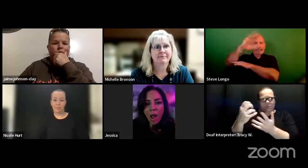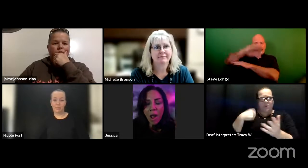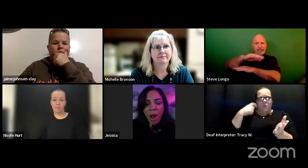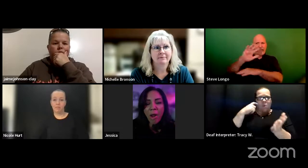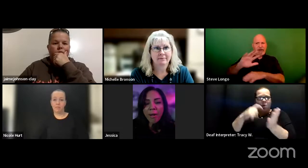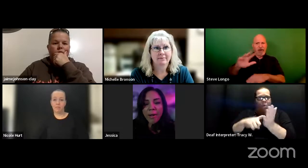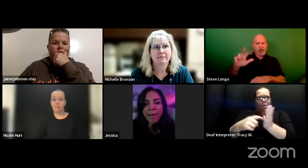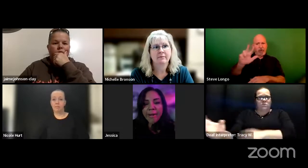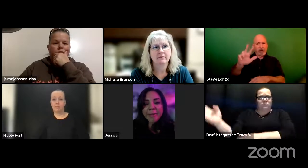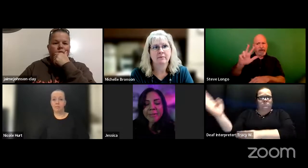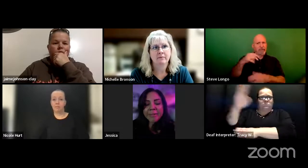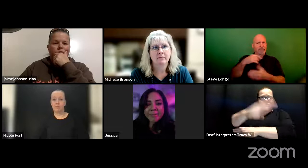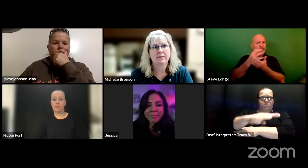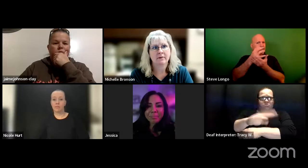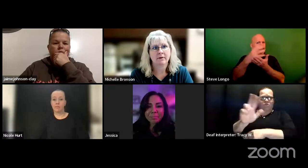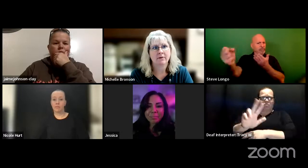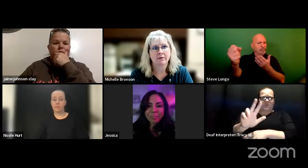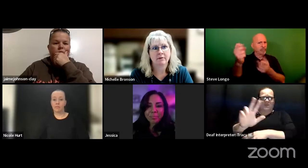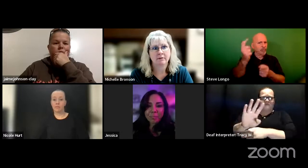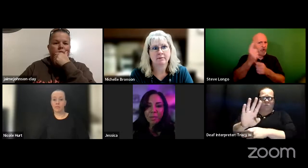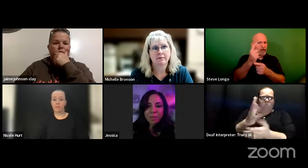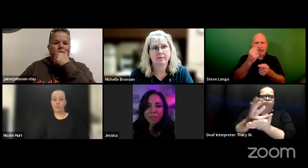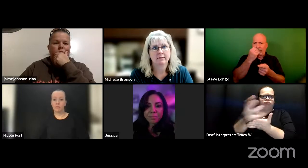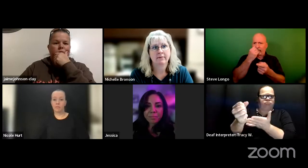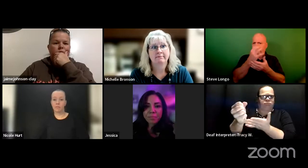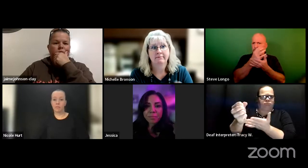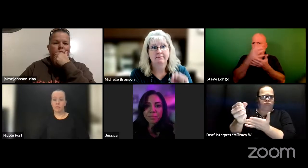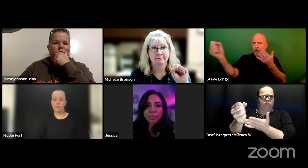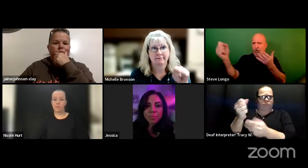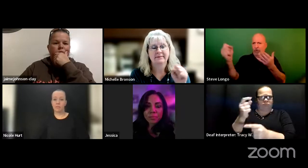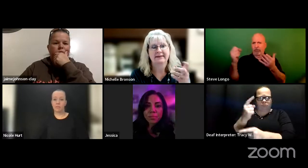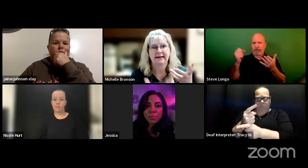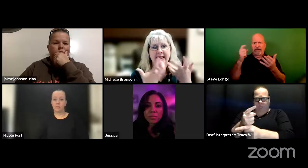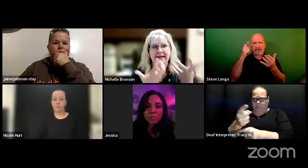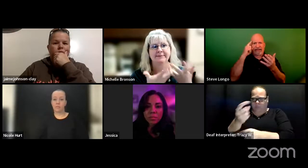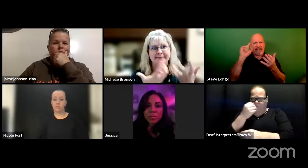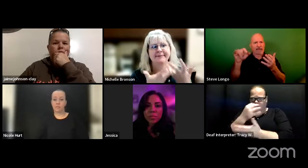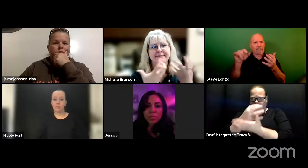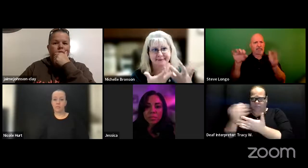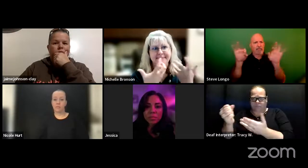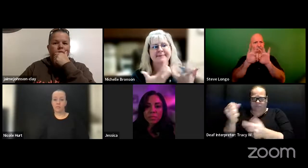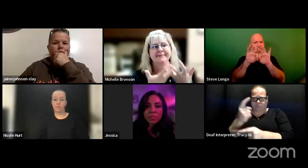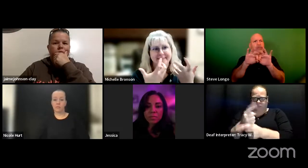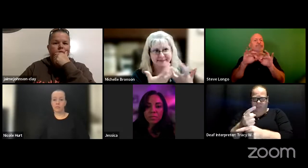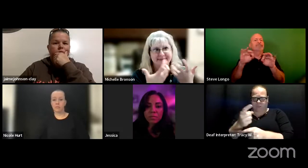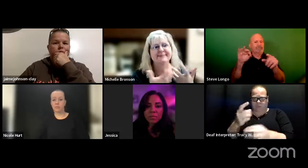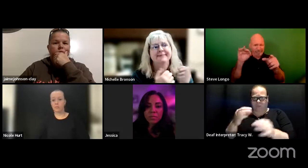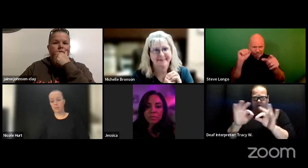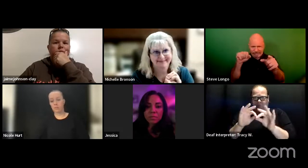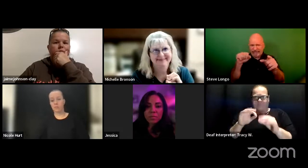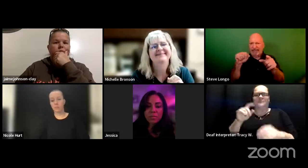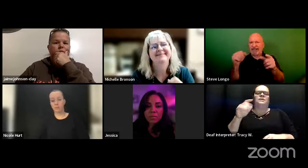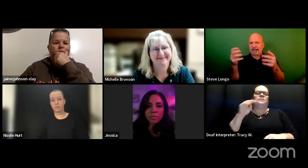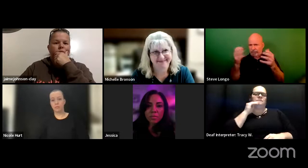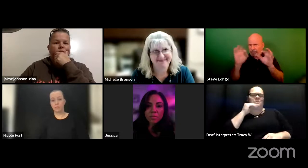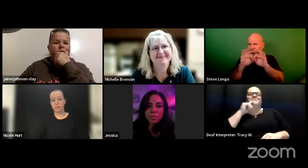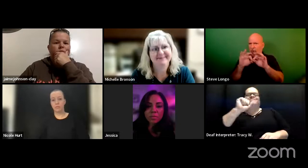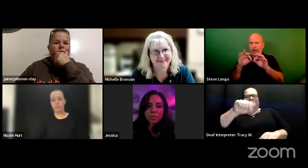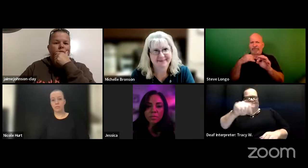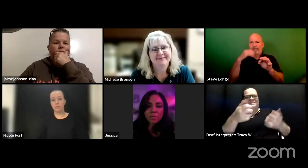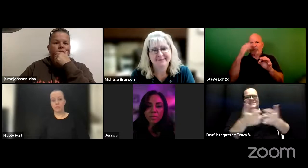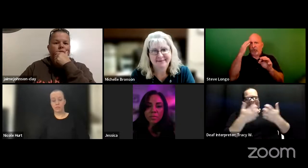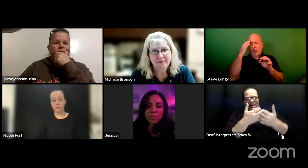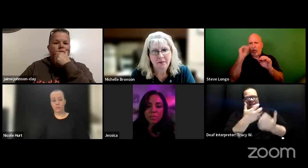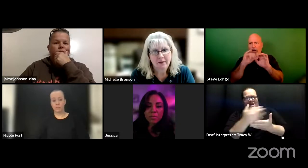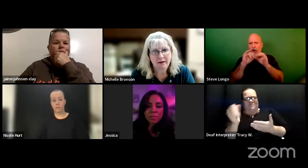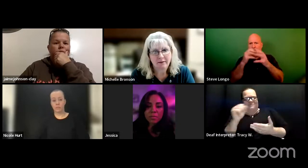want to ensure that we sell everything that we get. And I do believe that we ran out of everything by 3